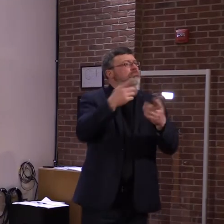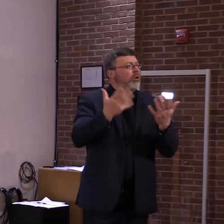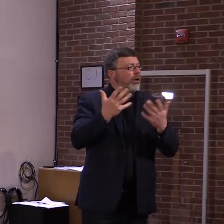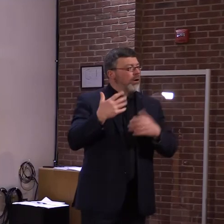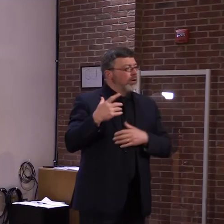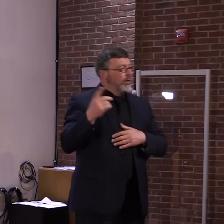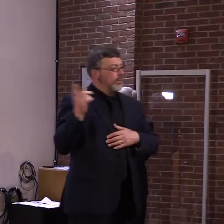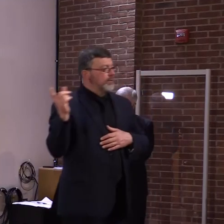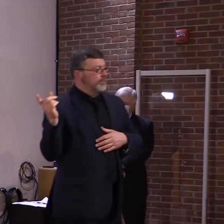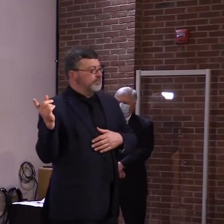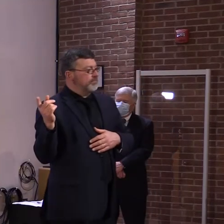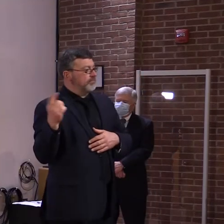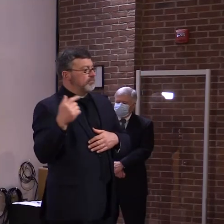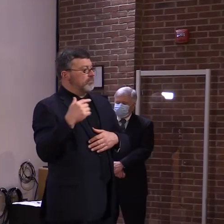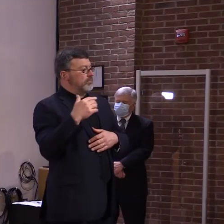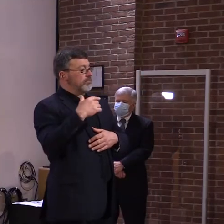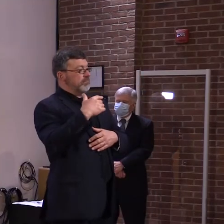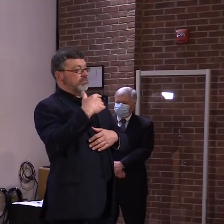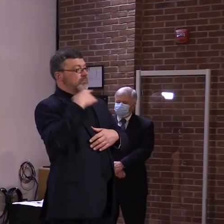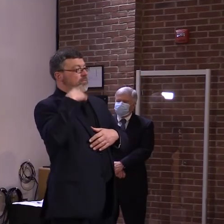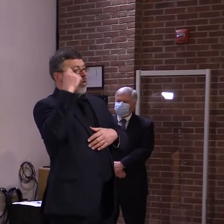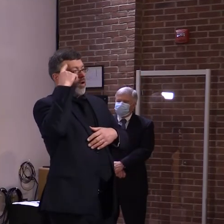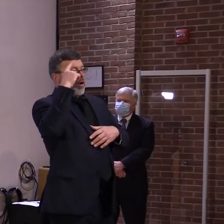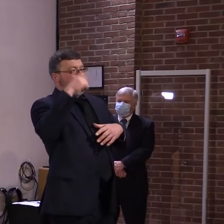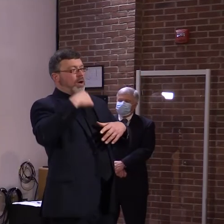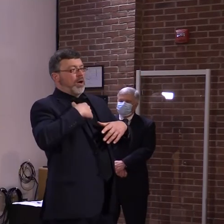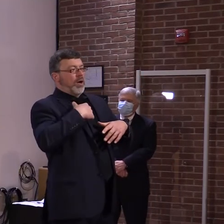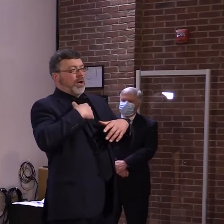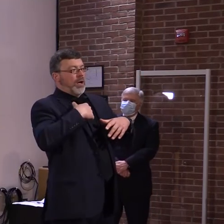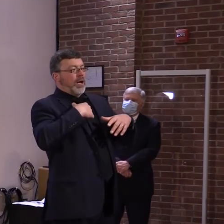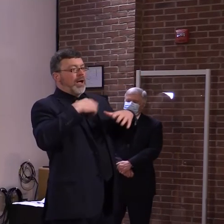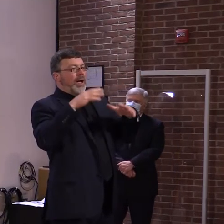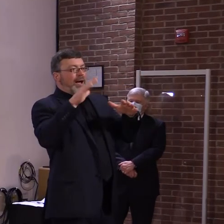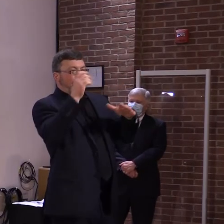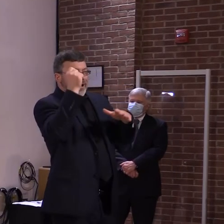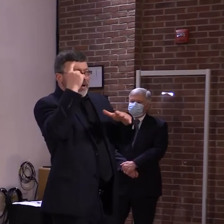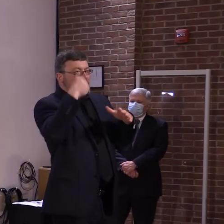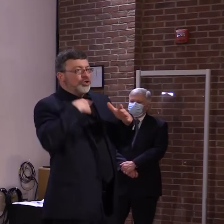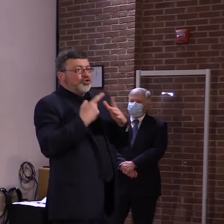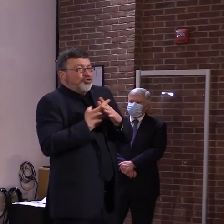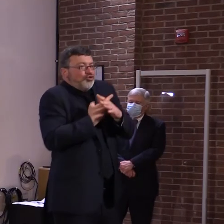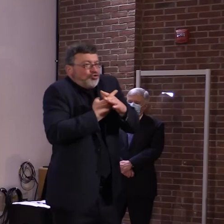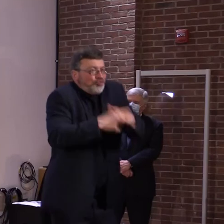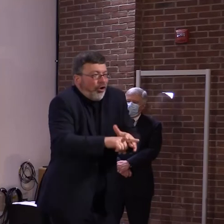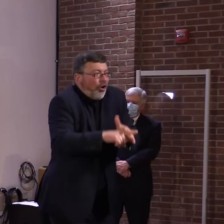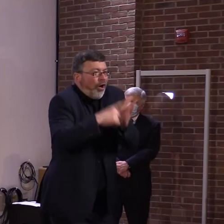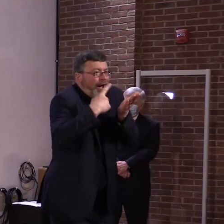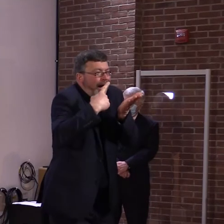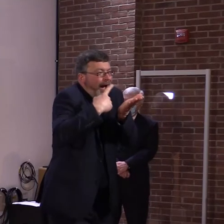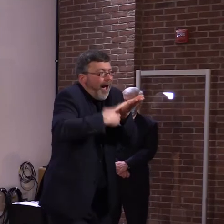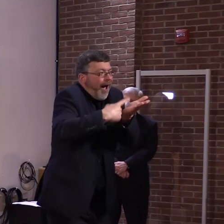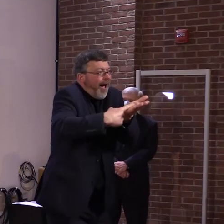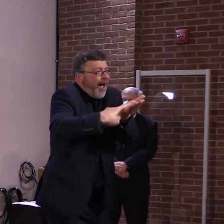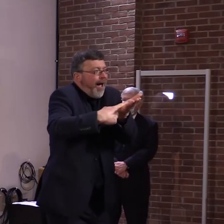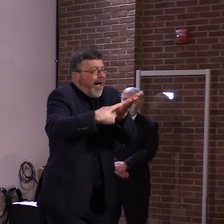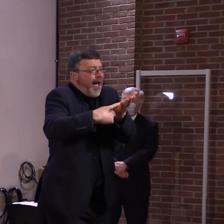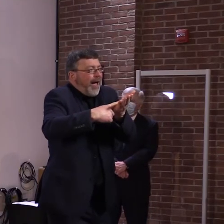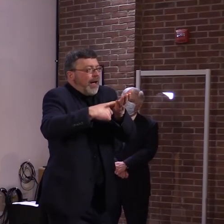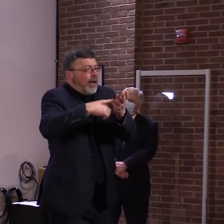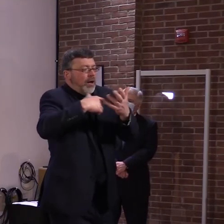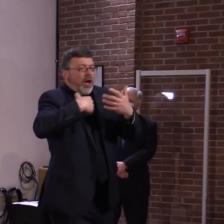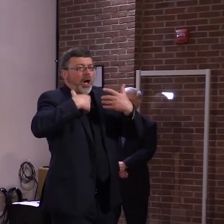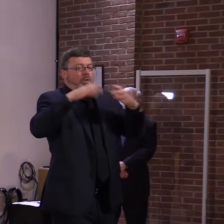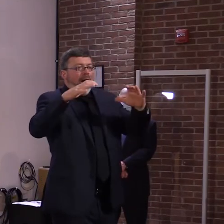at this point because we haven't finalized the deal. I don't want to put any undue pressure on them, but be happy to share